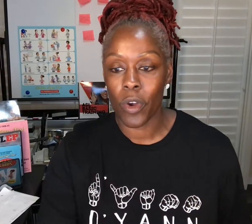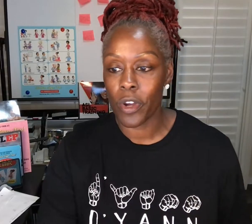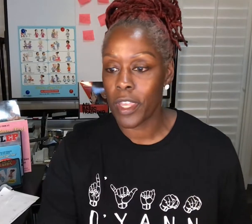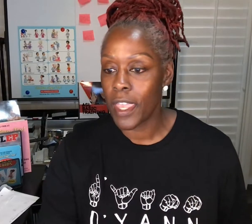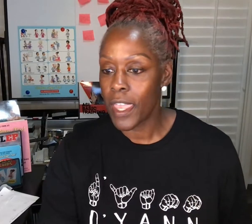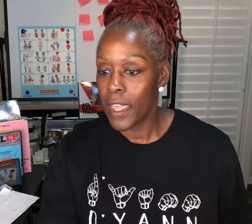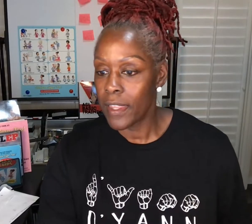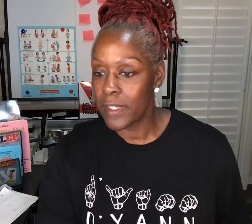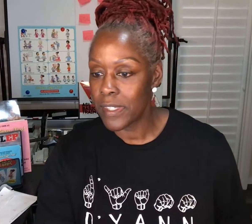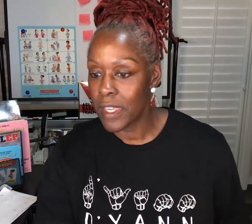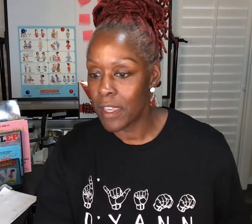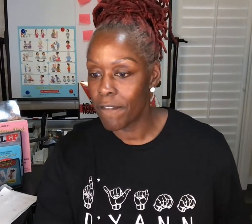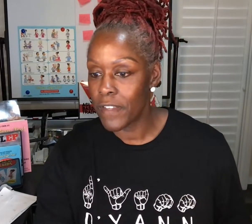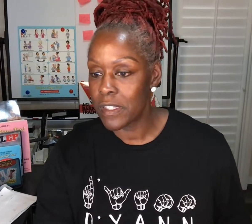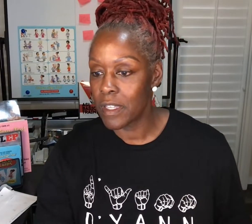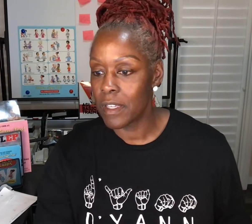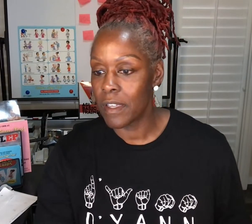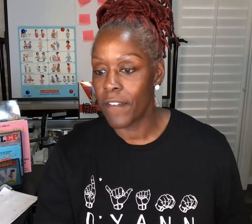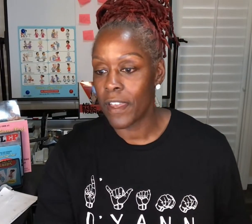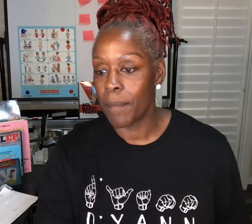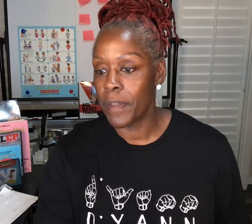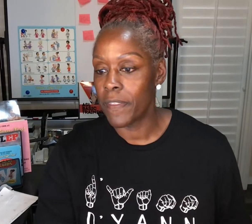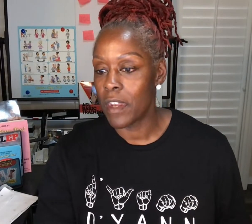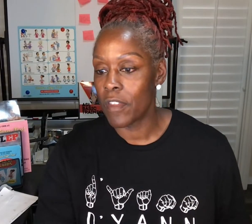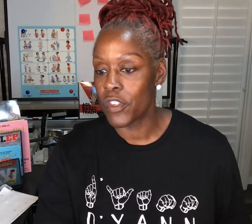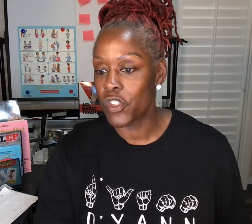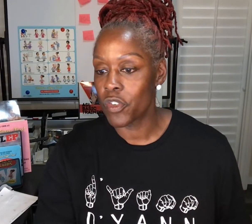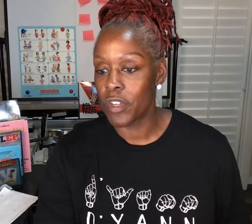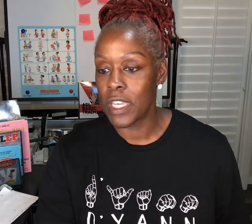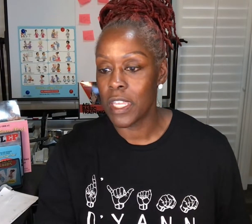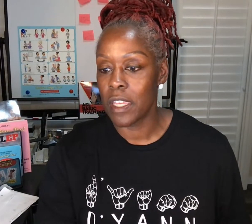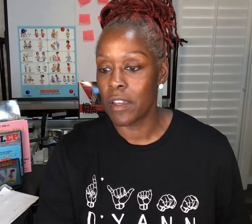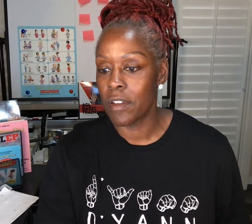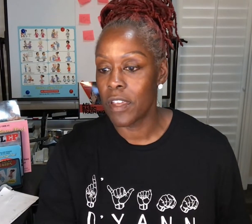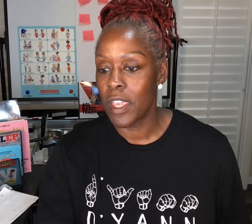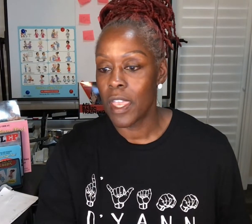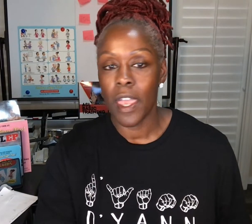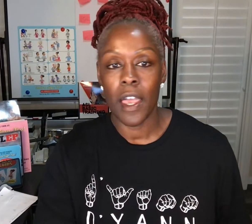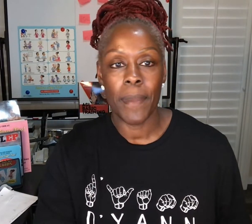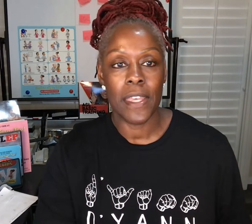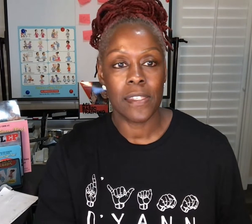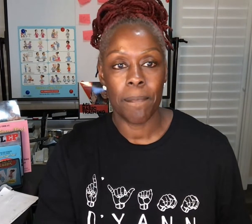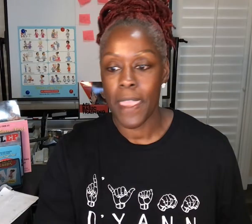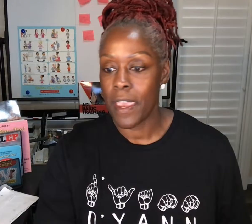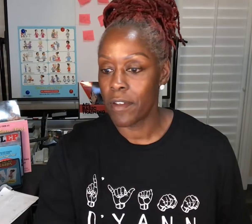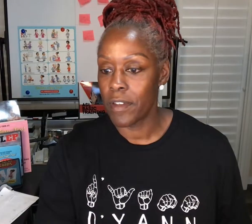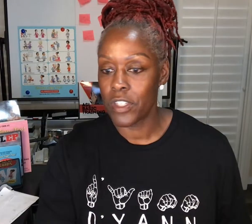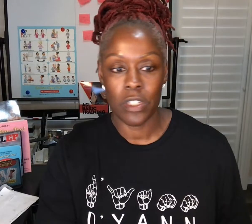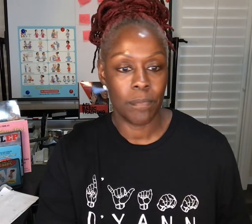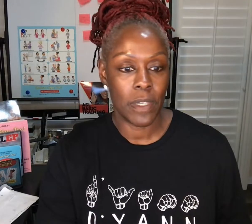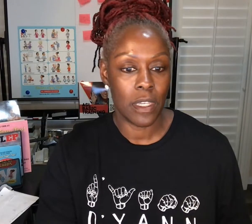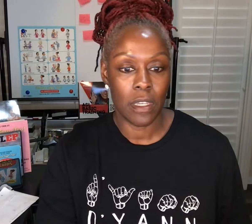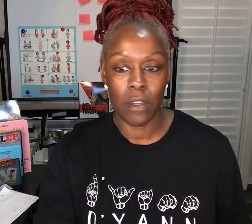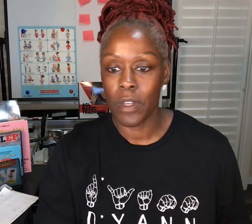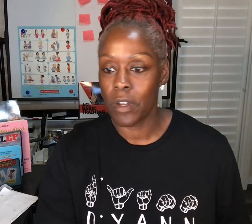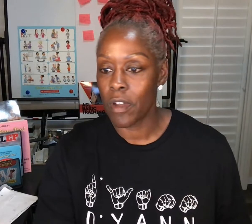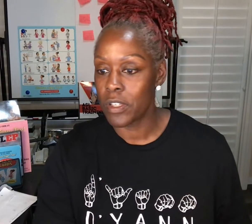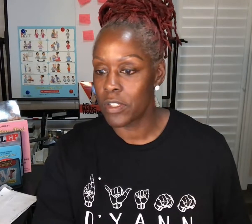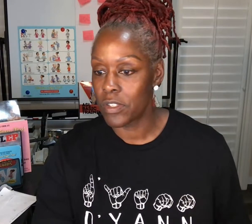signwithme.org. Let's see here if I can put that on the screen here as a banner. It should be going across the screen,